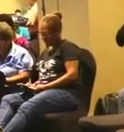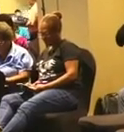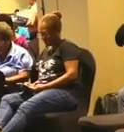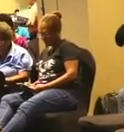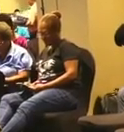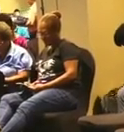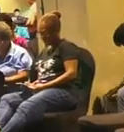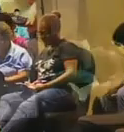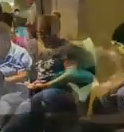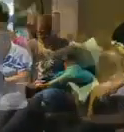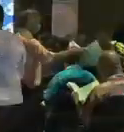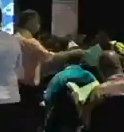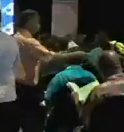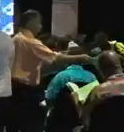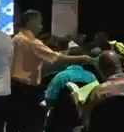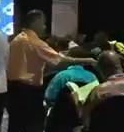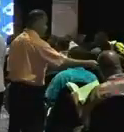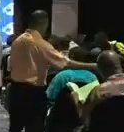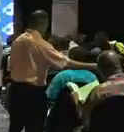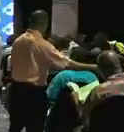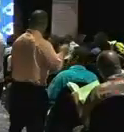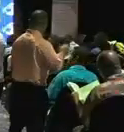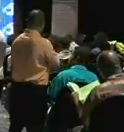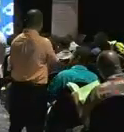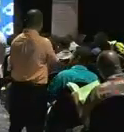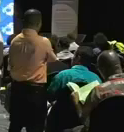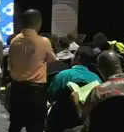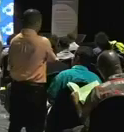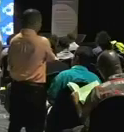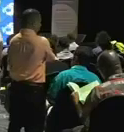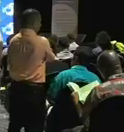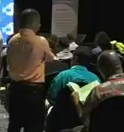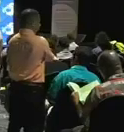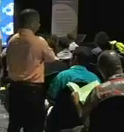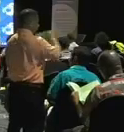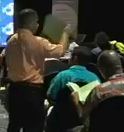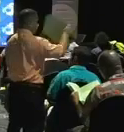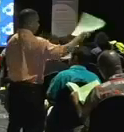all back for the afternoon. For those of us that are